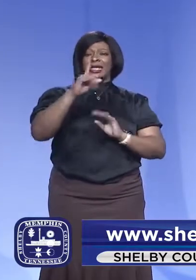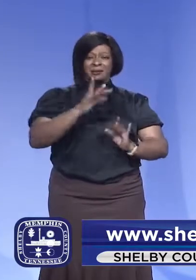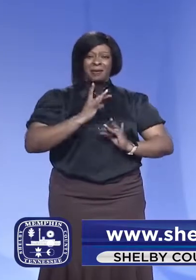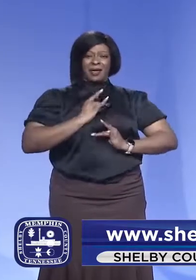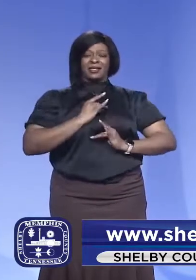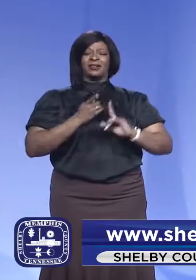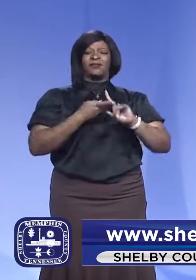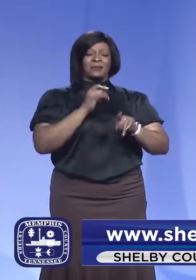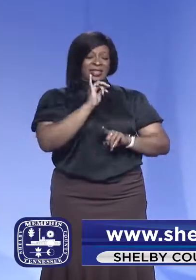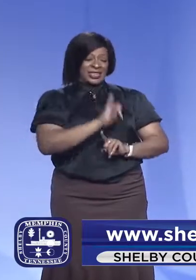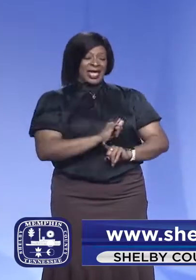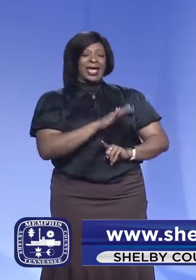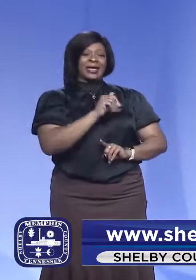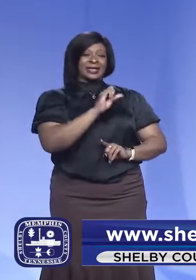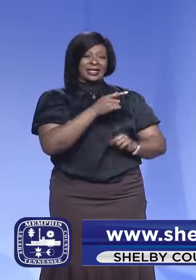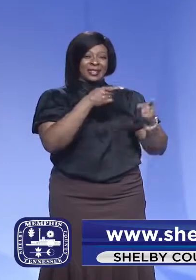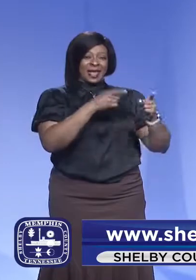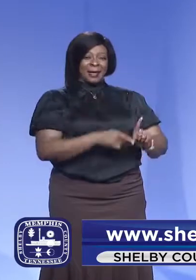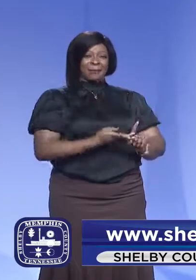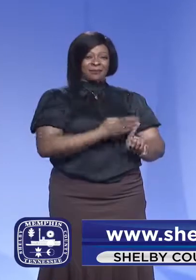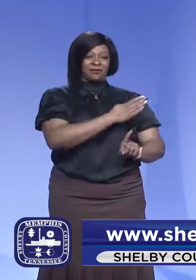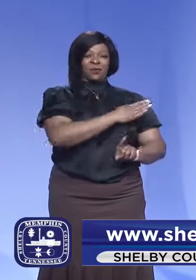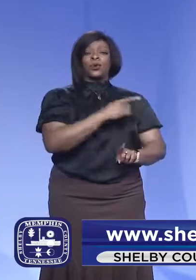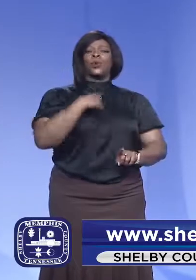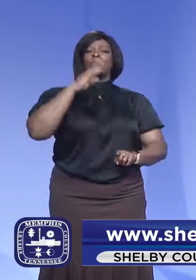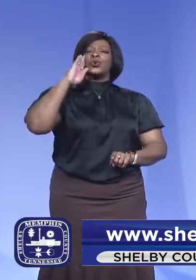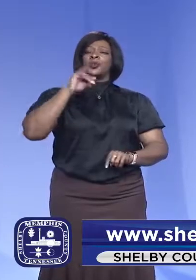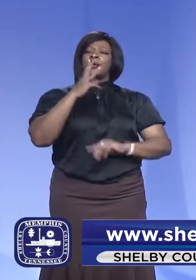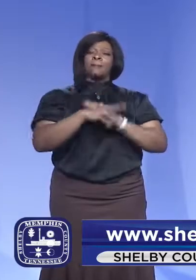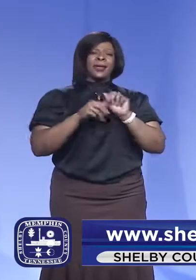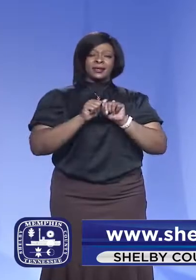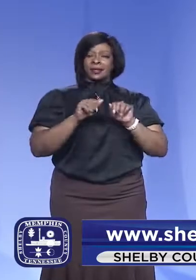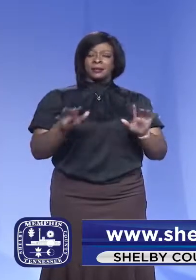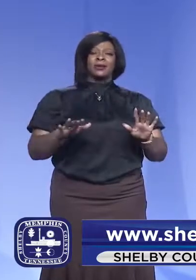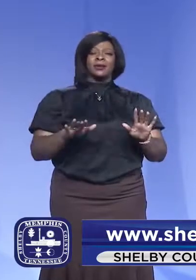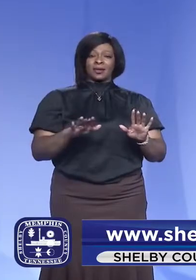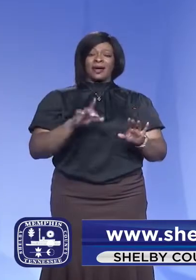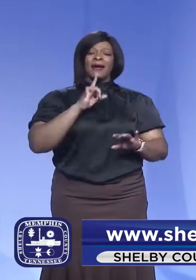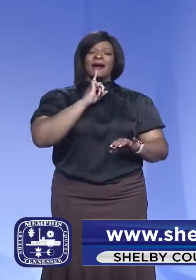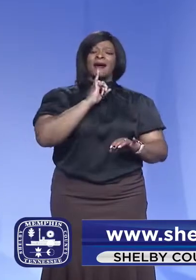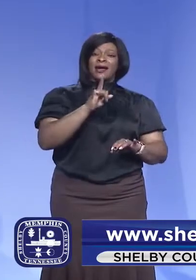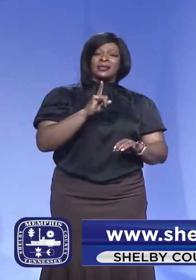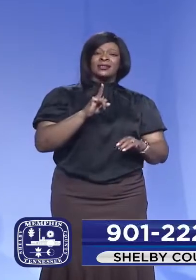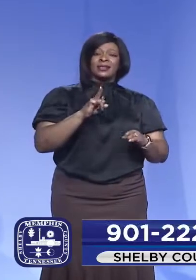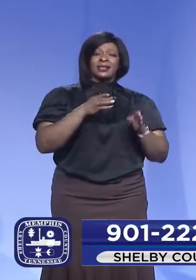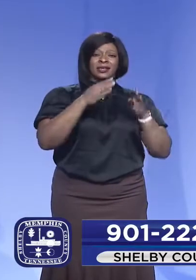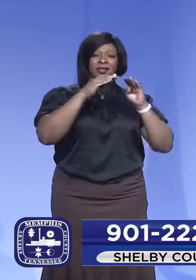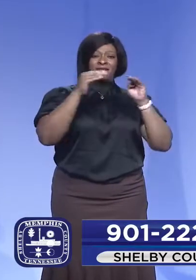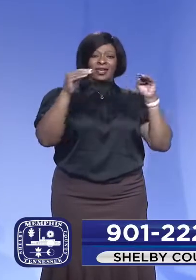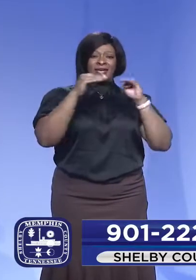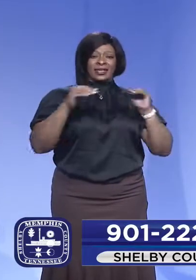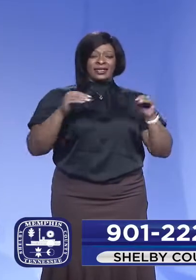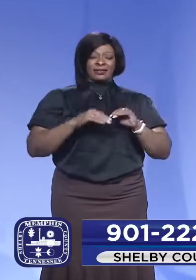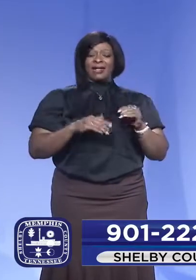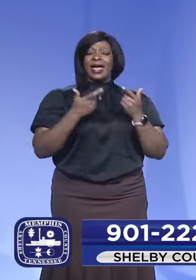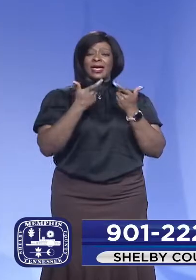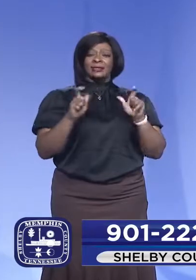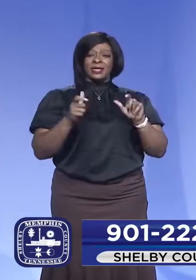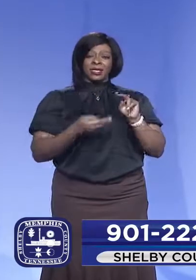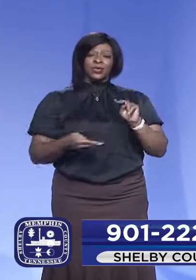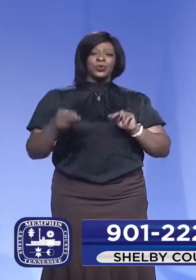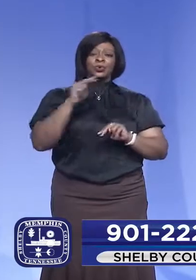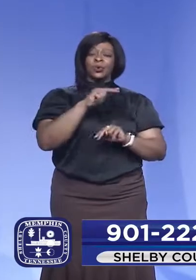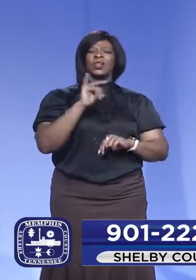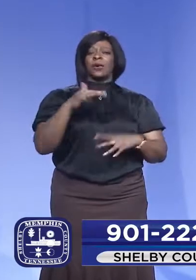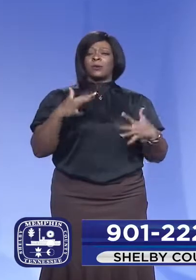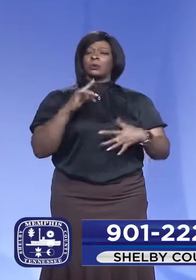result of those particular cases. So we knew the pandemic was actually in a phase of exponential growth, and that was